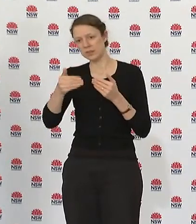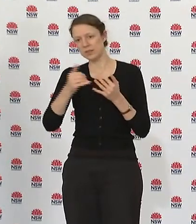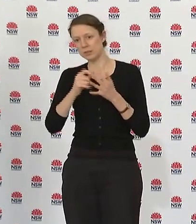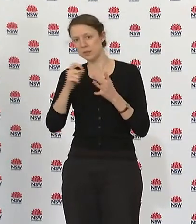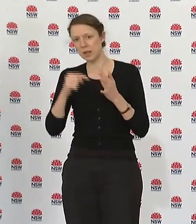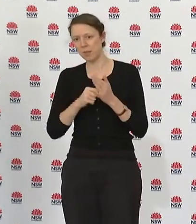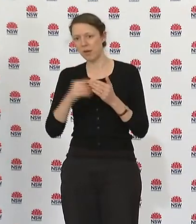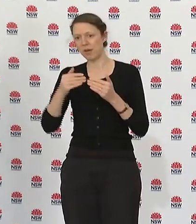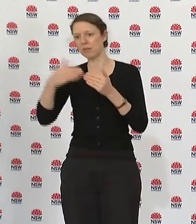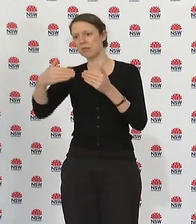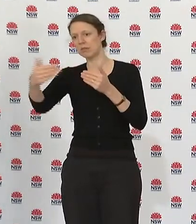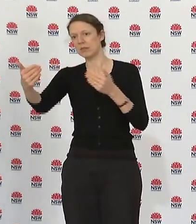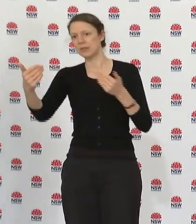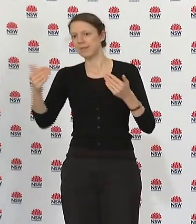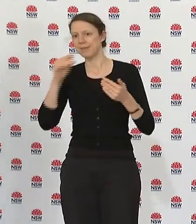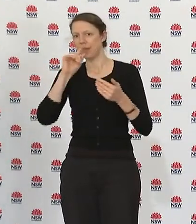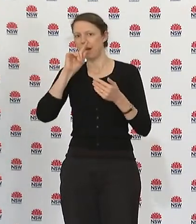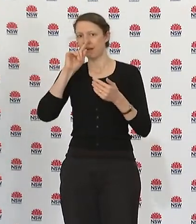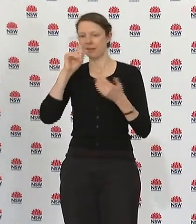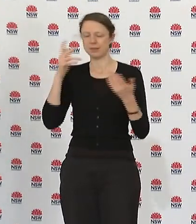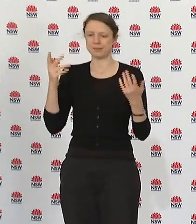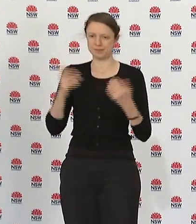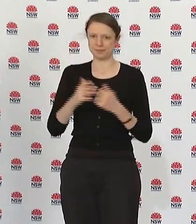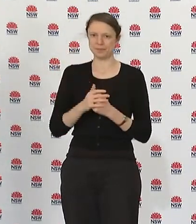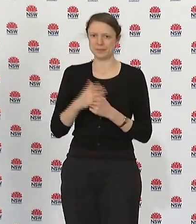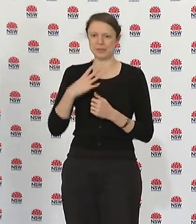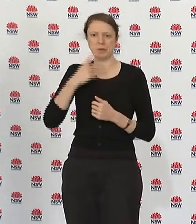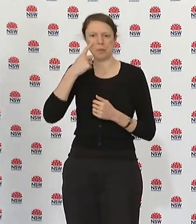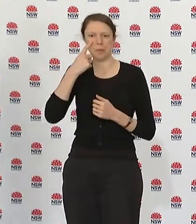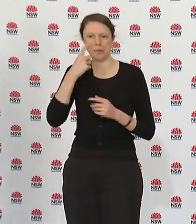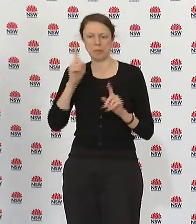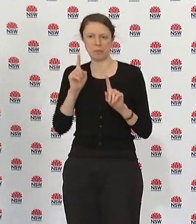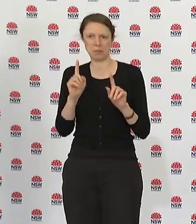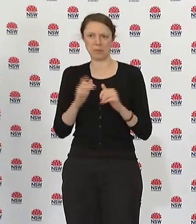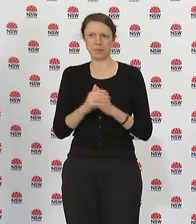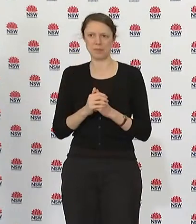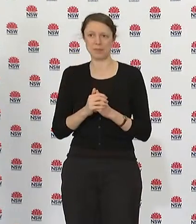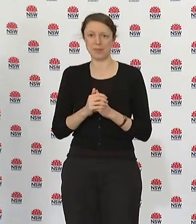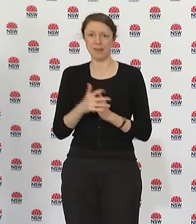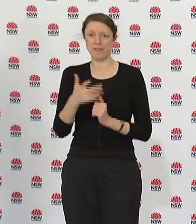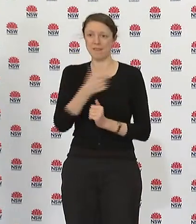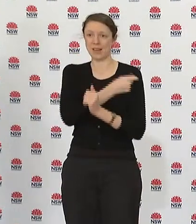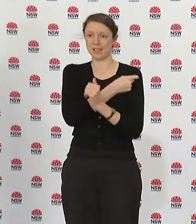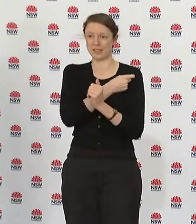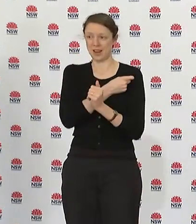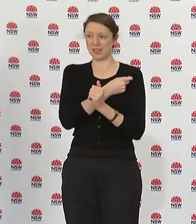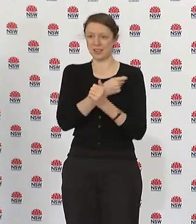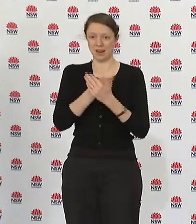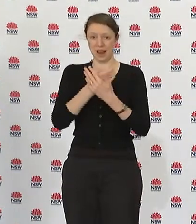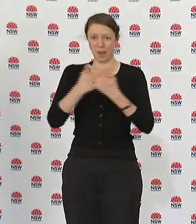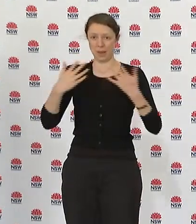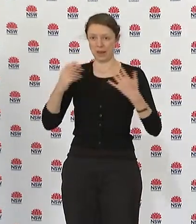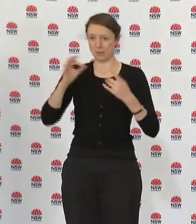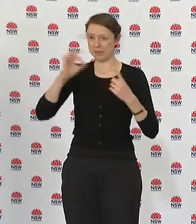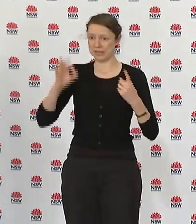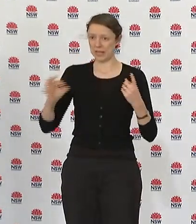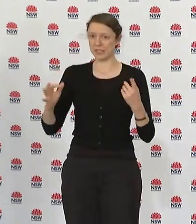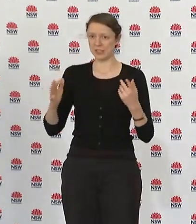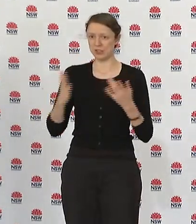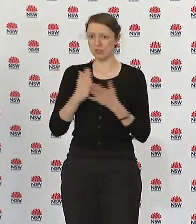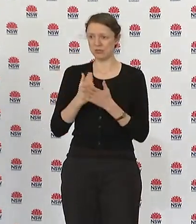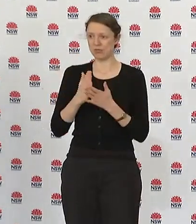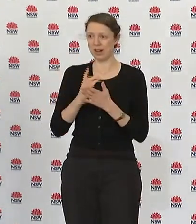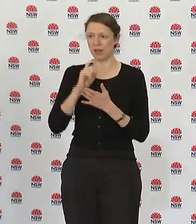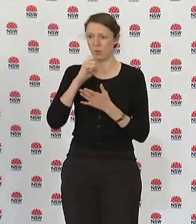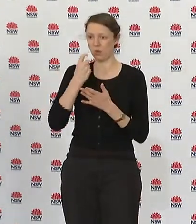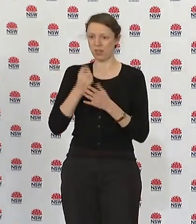And I don't think anybody can deny that the vaccination rate is absolutely linked to how we live life with the Delta